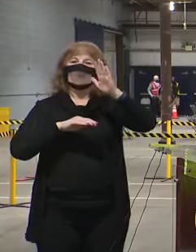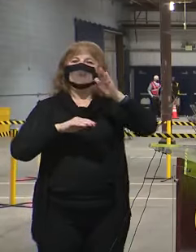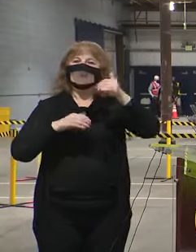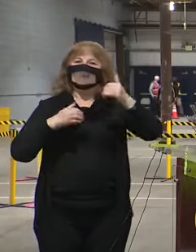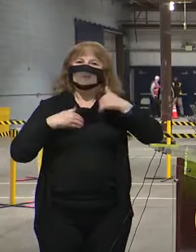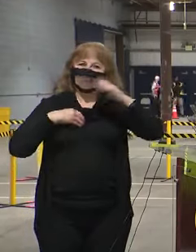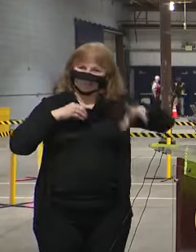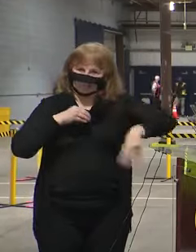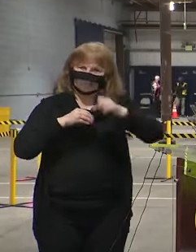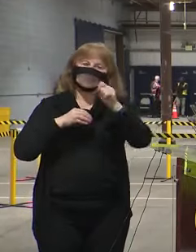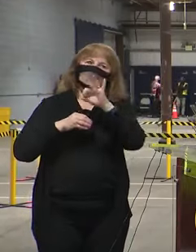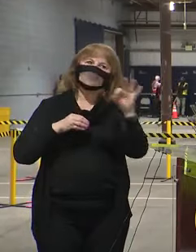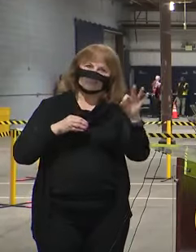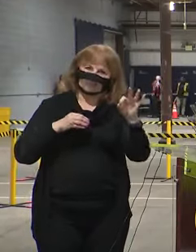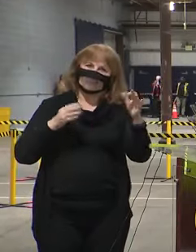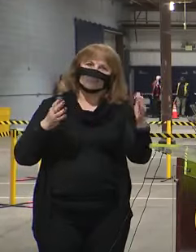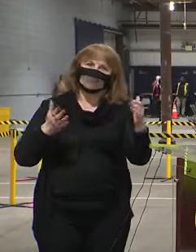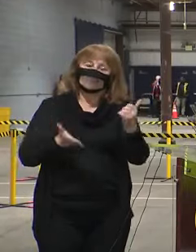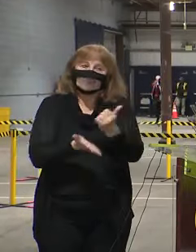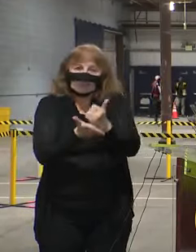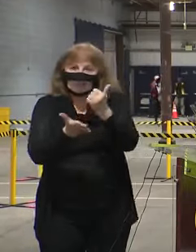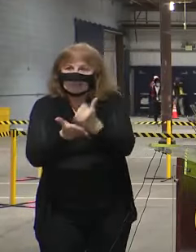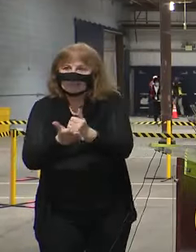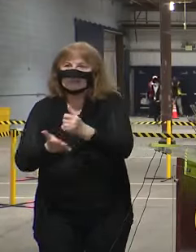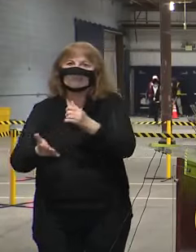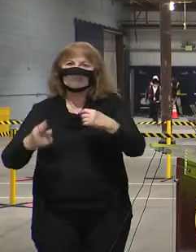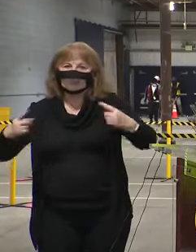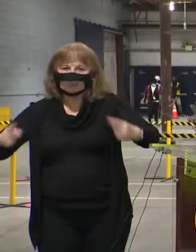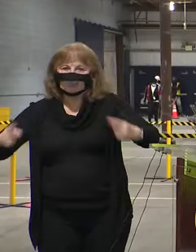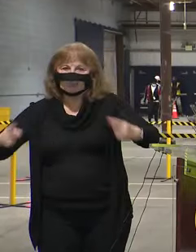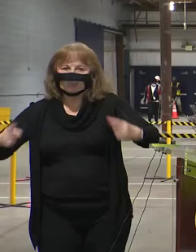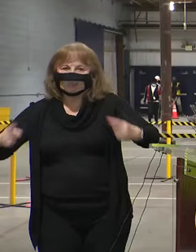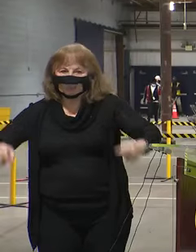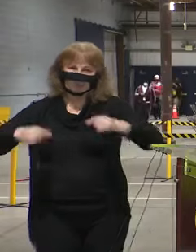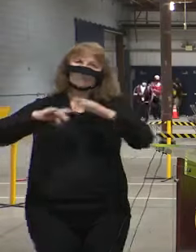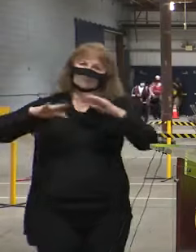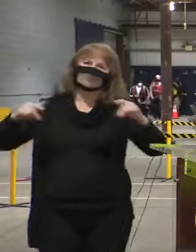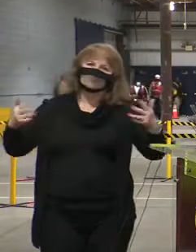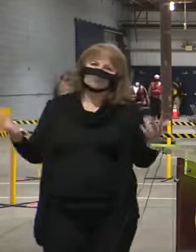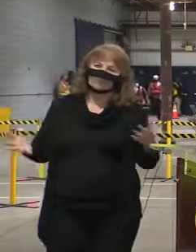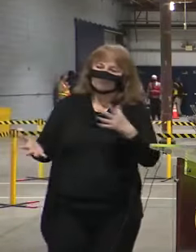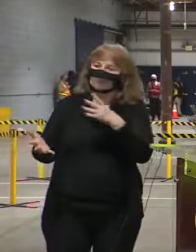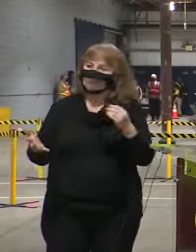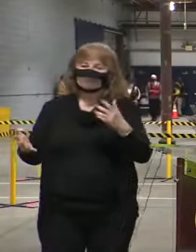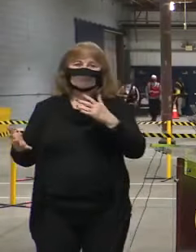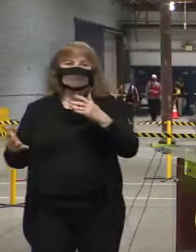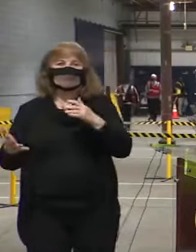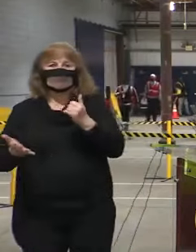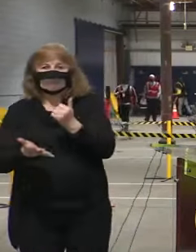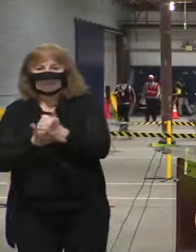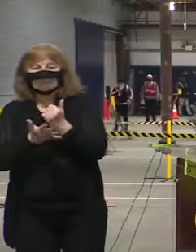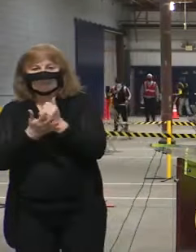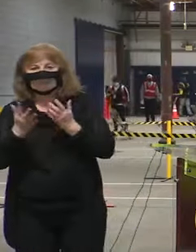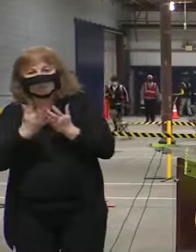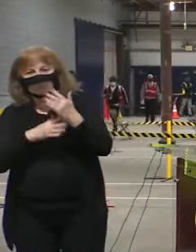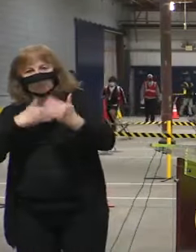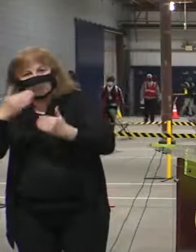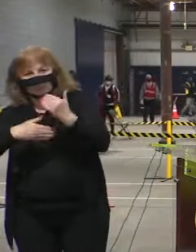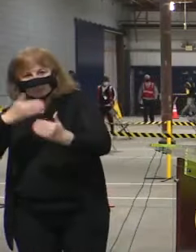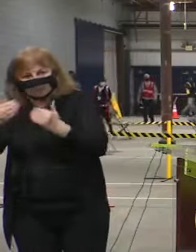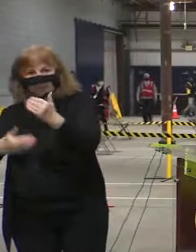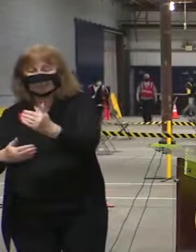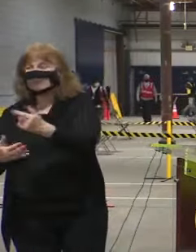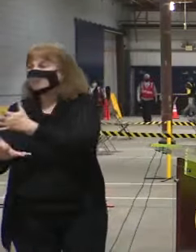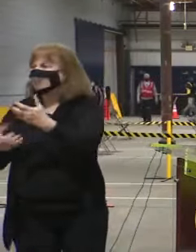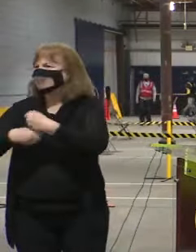have additional staff here who are helping them in the wheelchairs and stuff like that, and who are really helping them through this whole process.